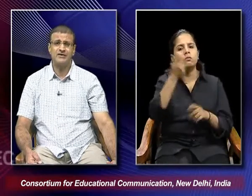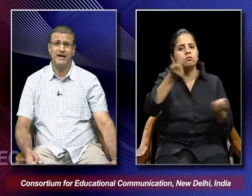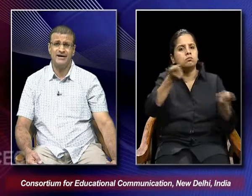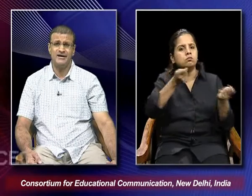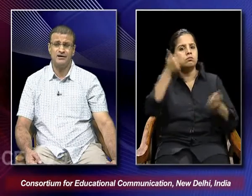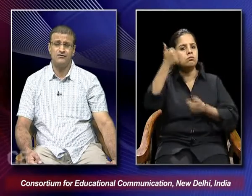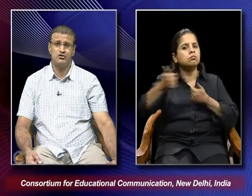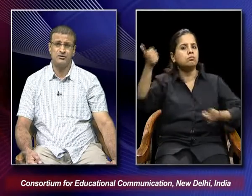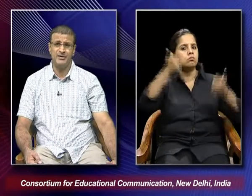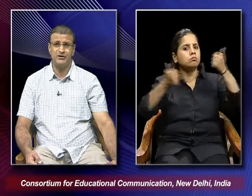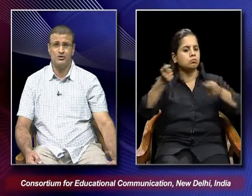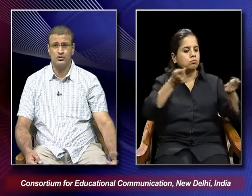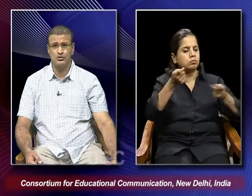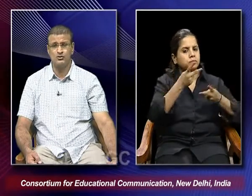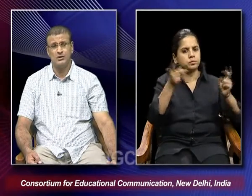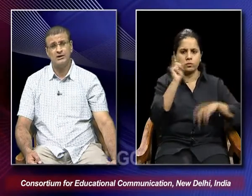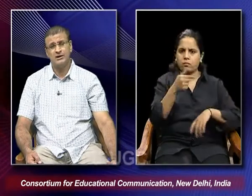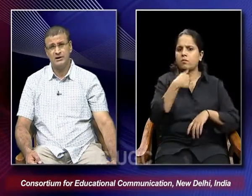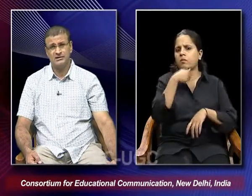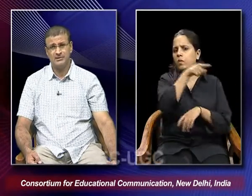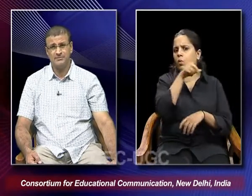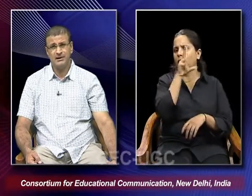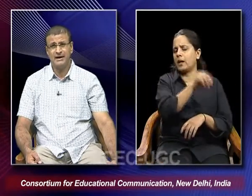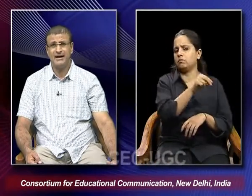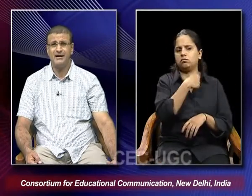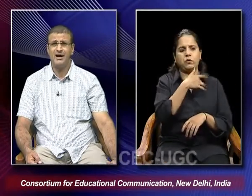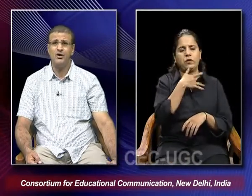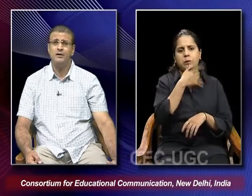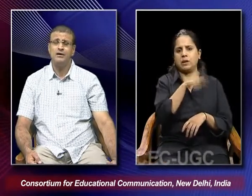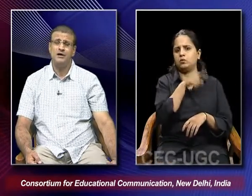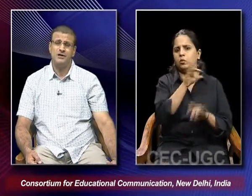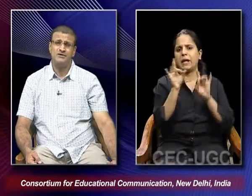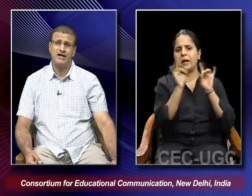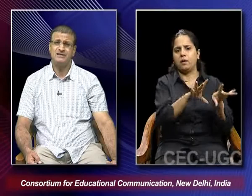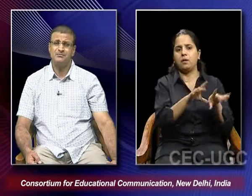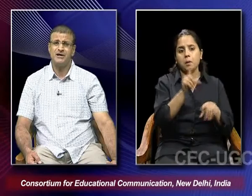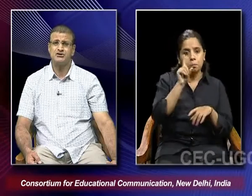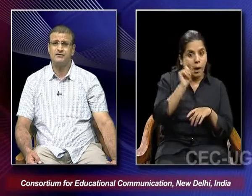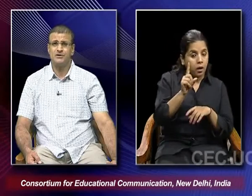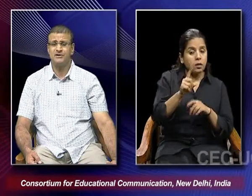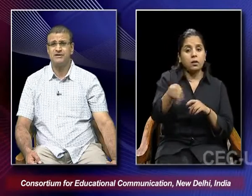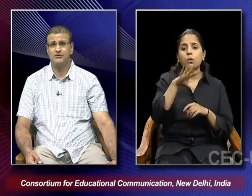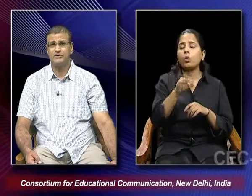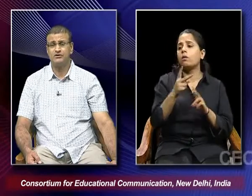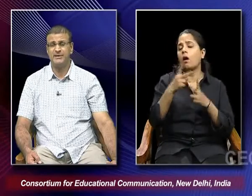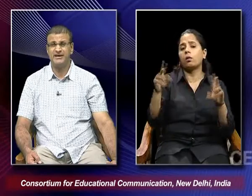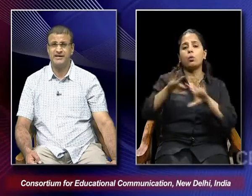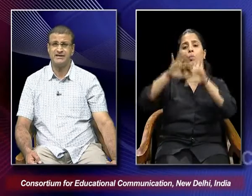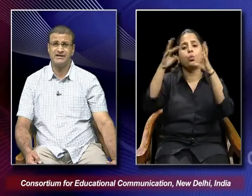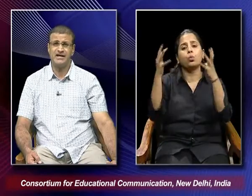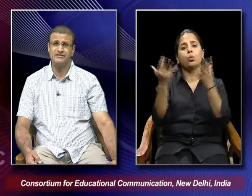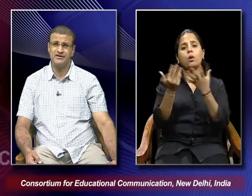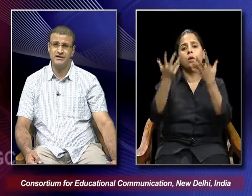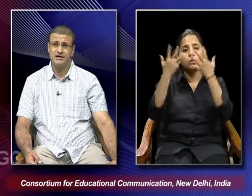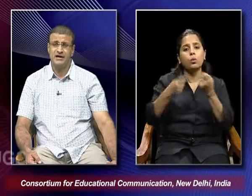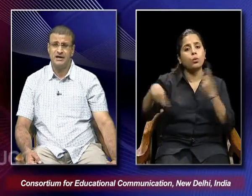of an idea was made known to the people, and how with the other parts of the world they wanted to maintain that